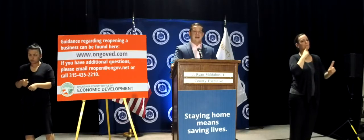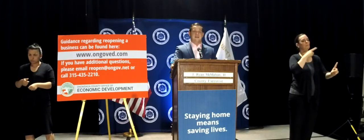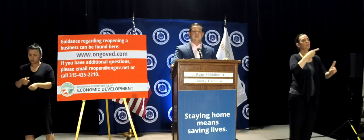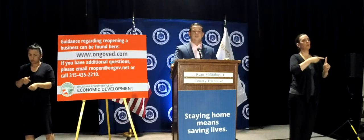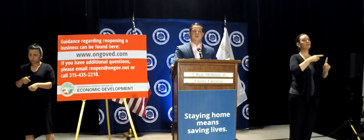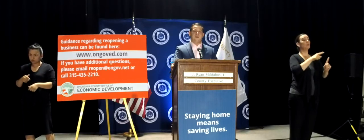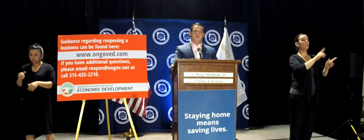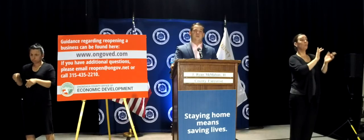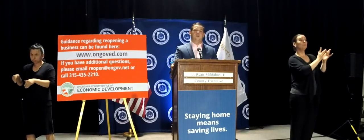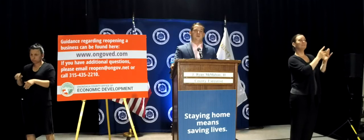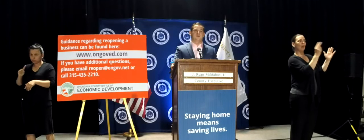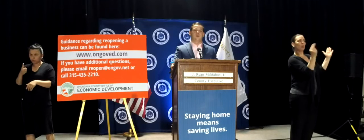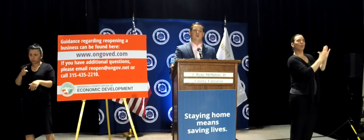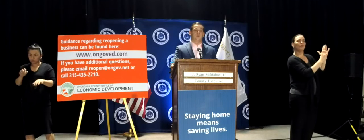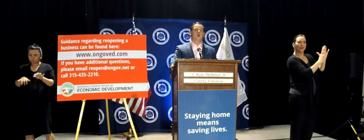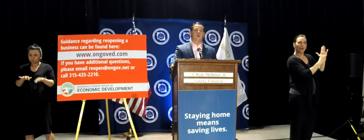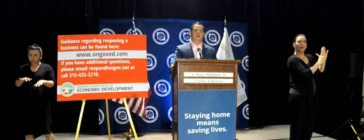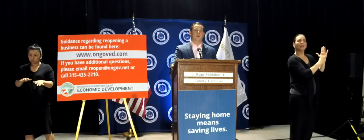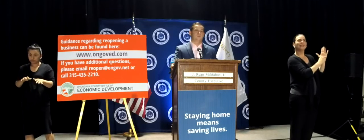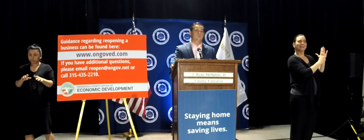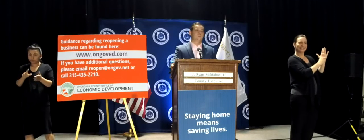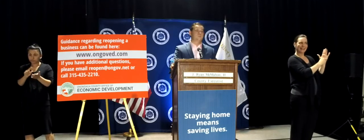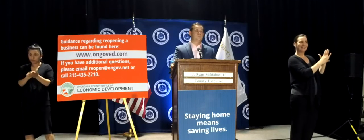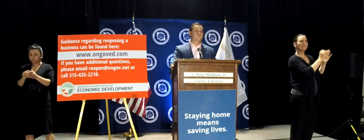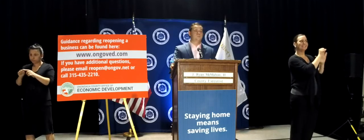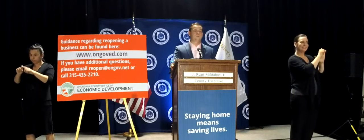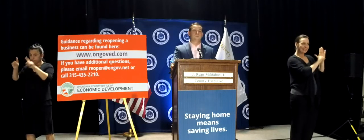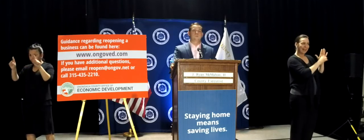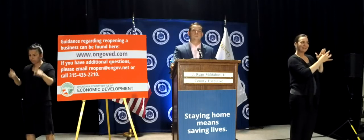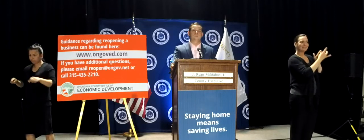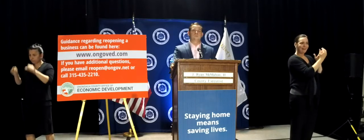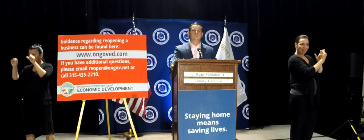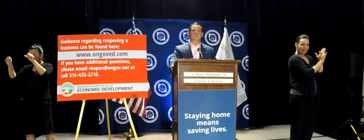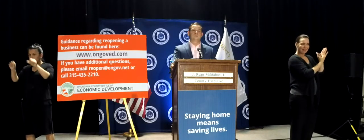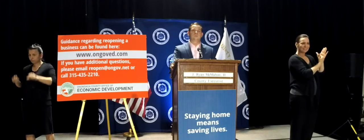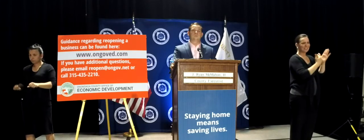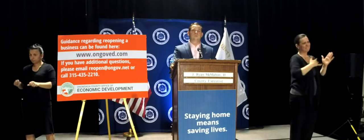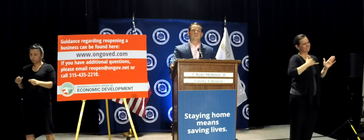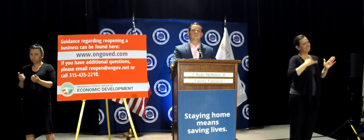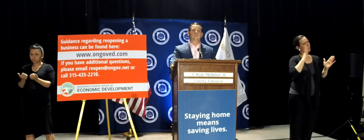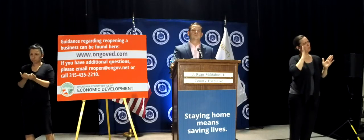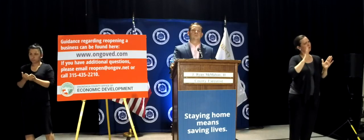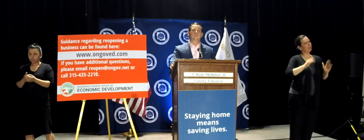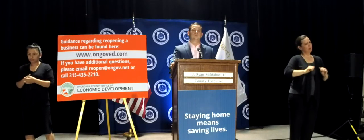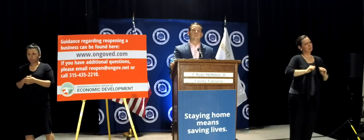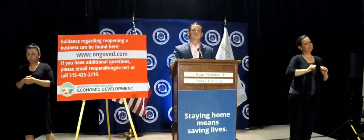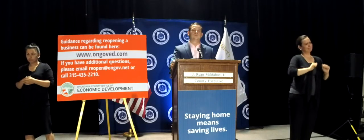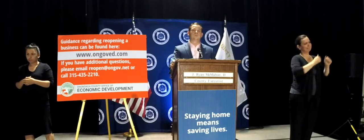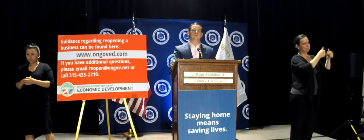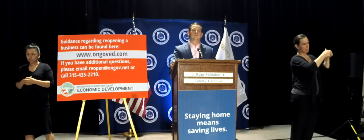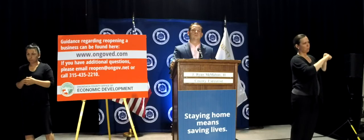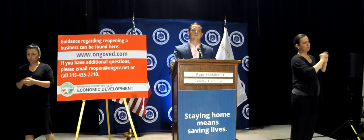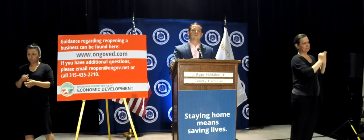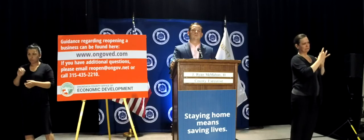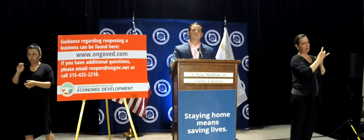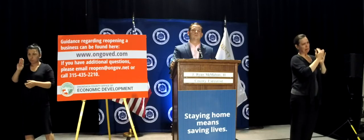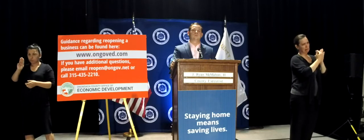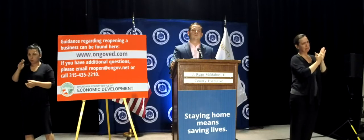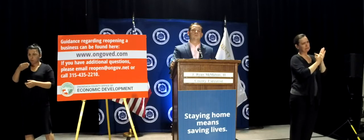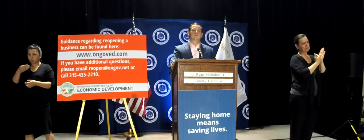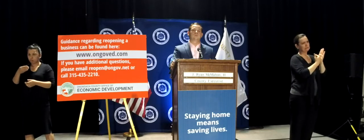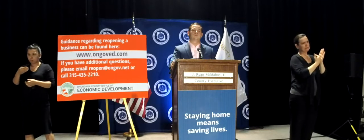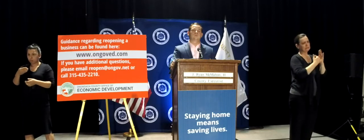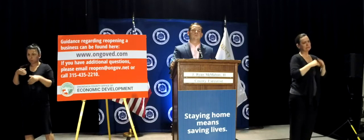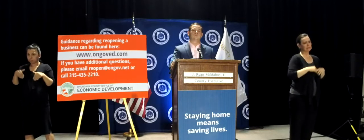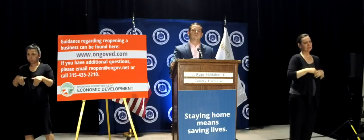I anticipate many of these businesses' doors will be open tomorrow. One of them is Destiny USA. They said they're waiting for the state to give them the green light. What would you